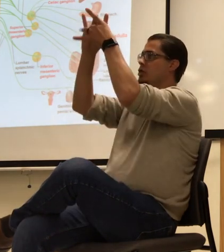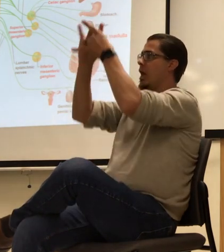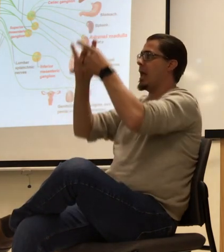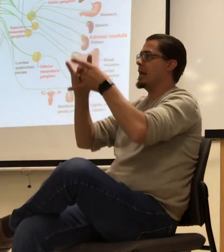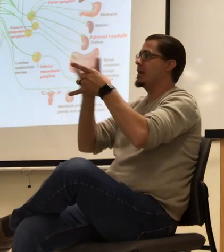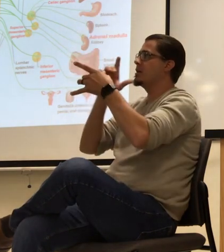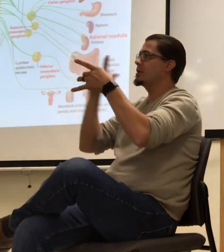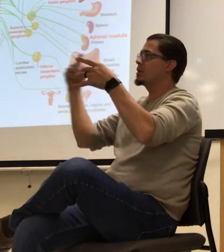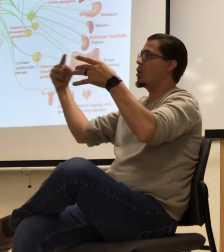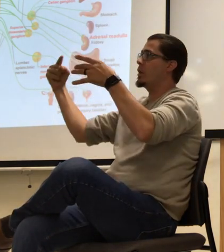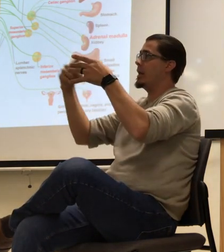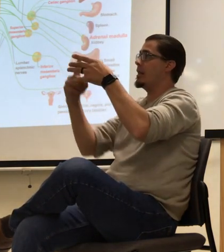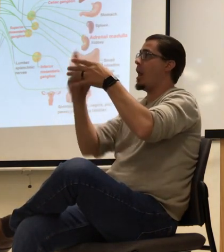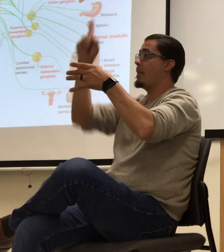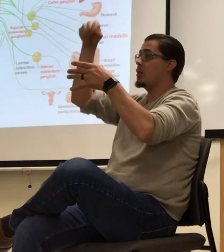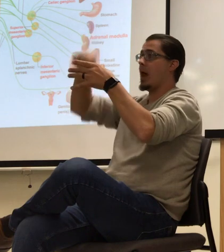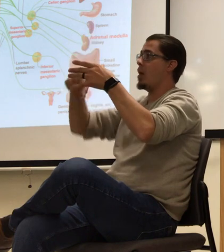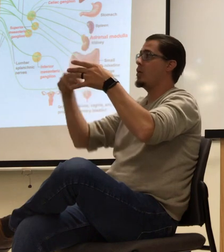Passes through.